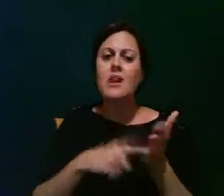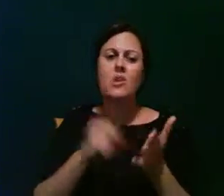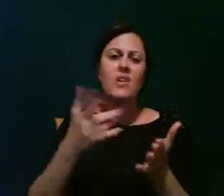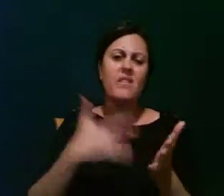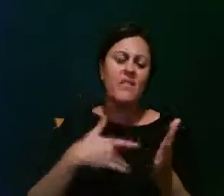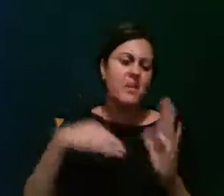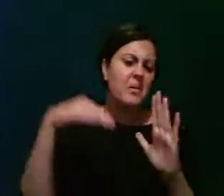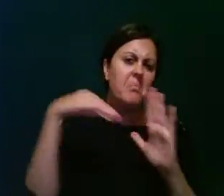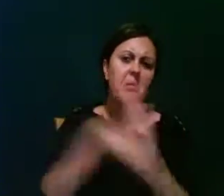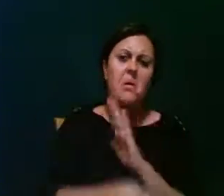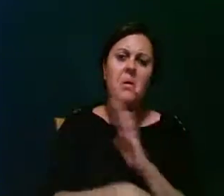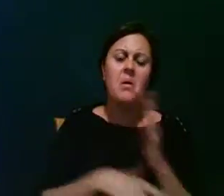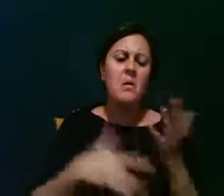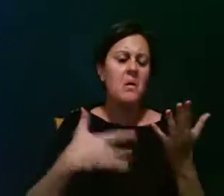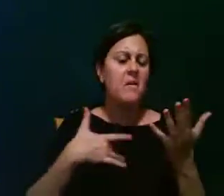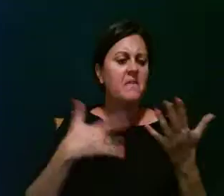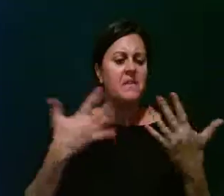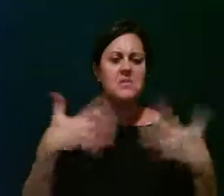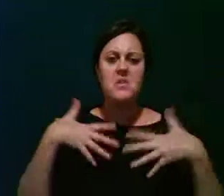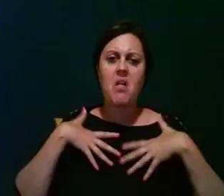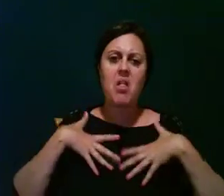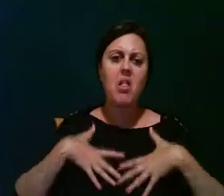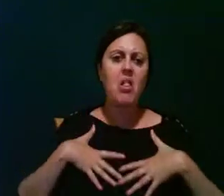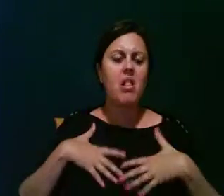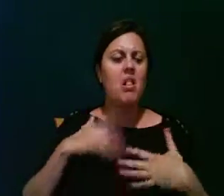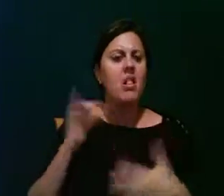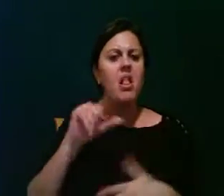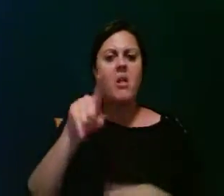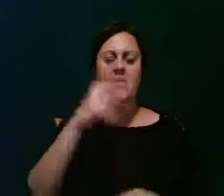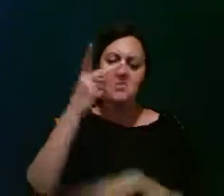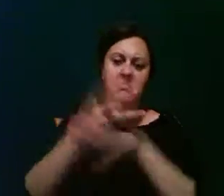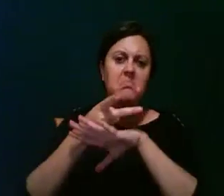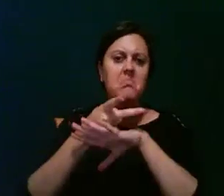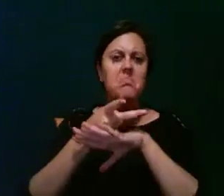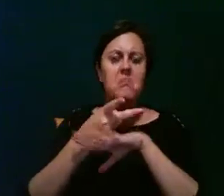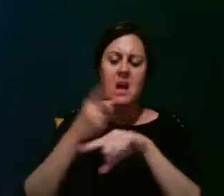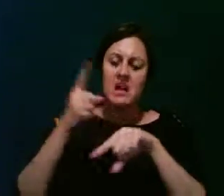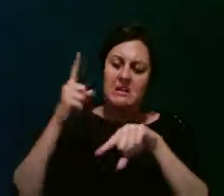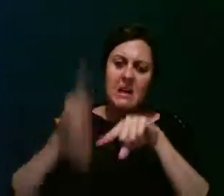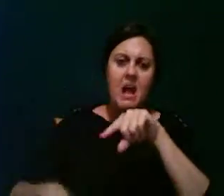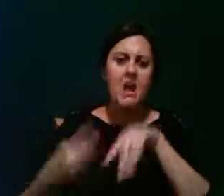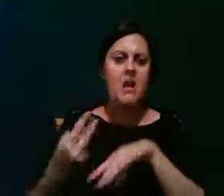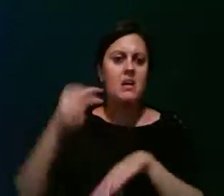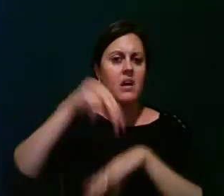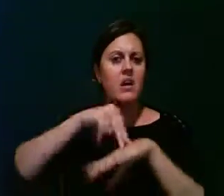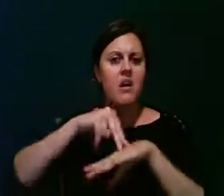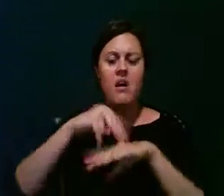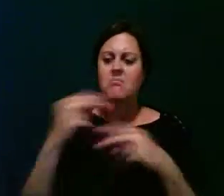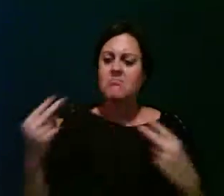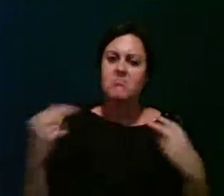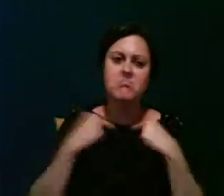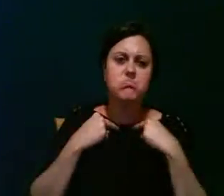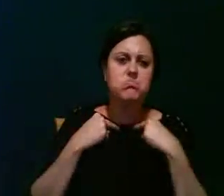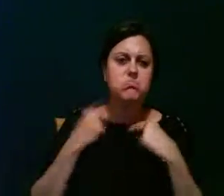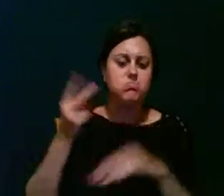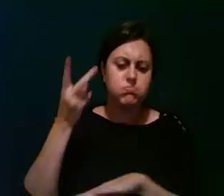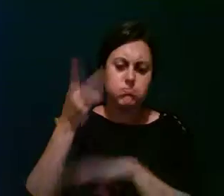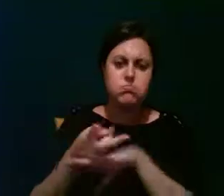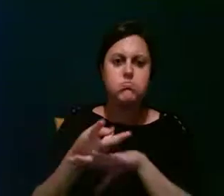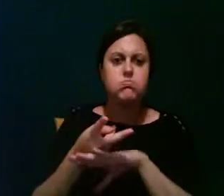feels like we are just flat on our back and cannot get out, no matter what, it's just that is the moment where you get to